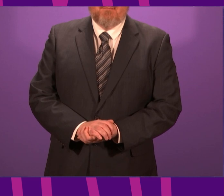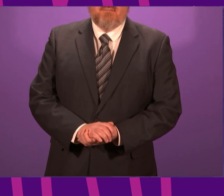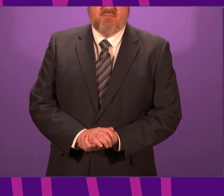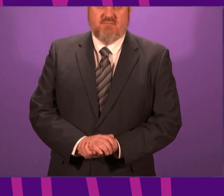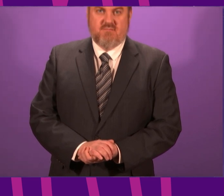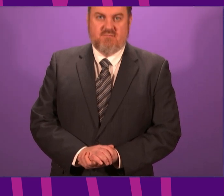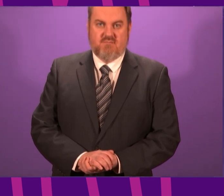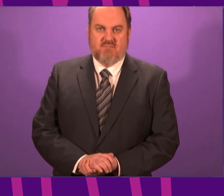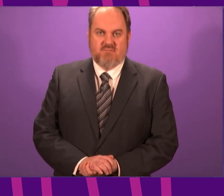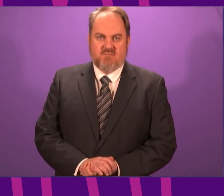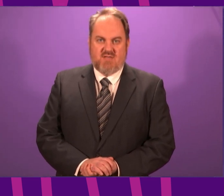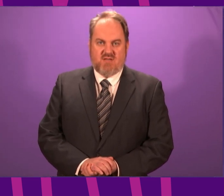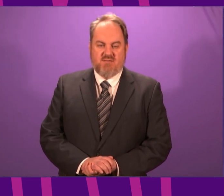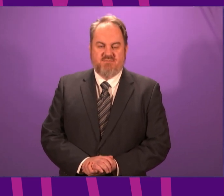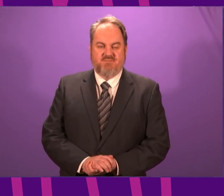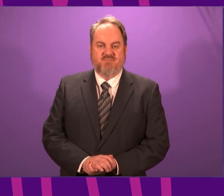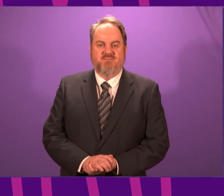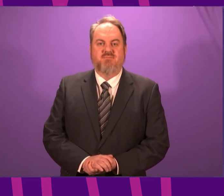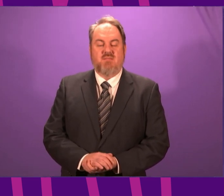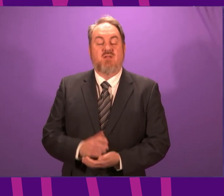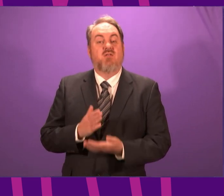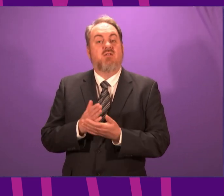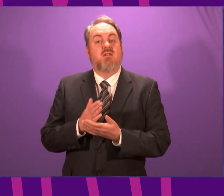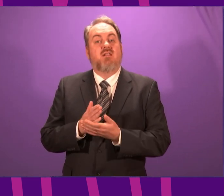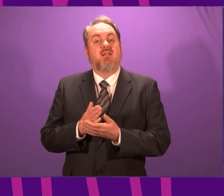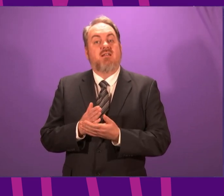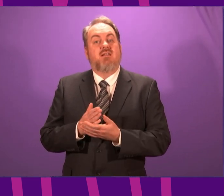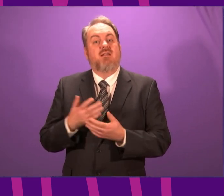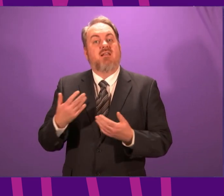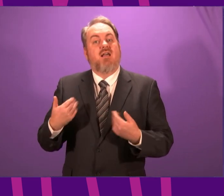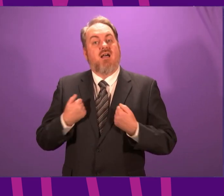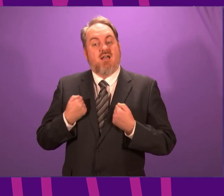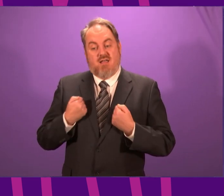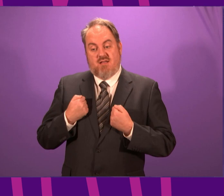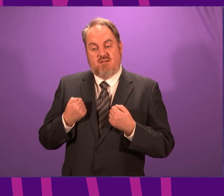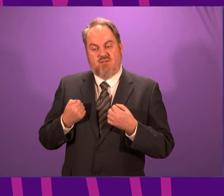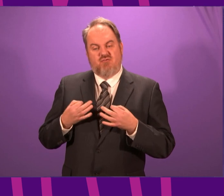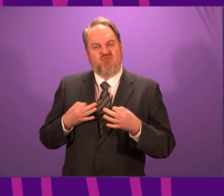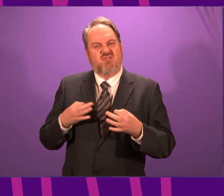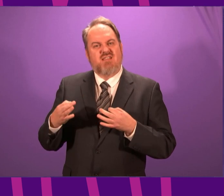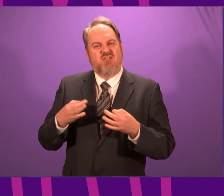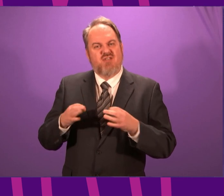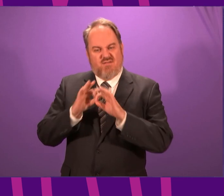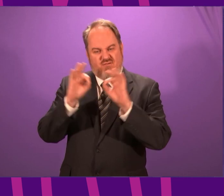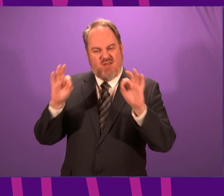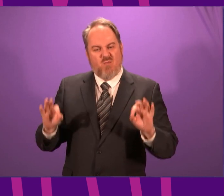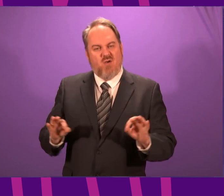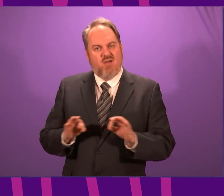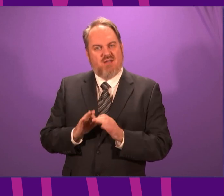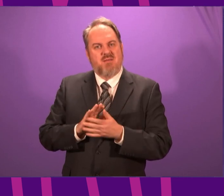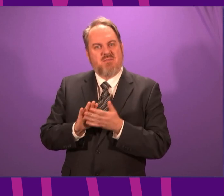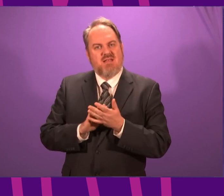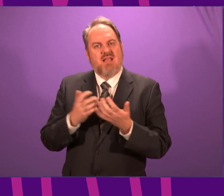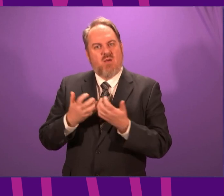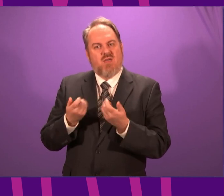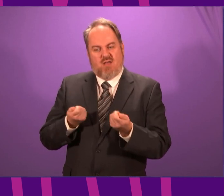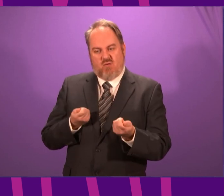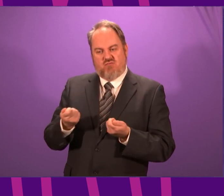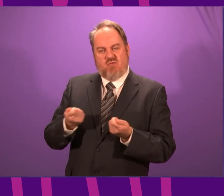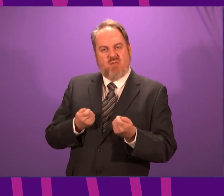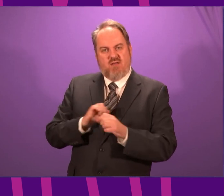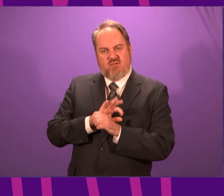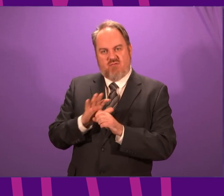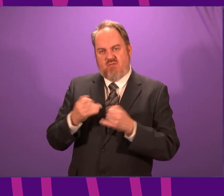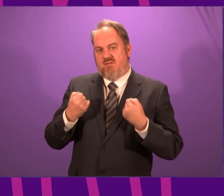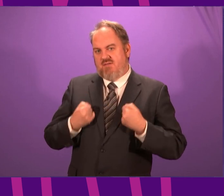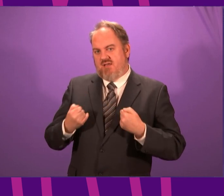it. COVID-19 Scotland's strategic framework sets out the intended approach to managing suppression of COVID-19 across Scotland. I